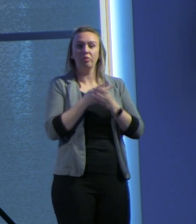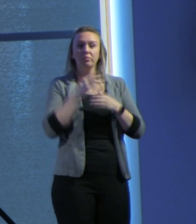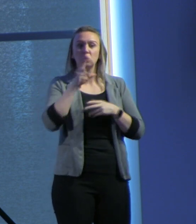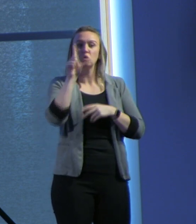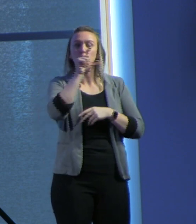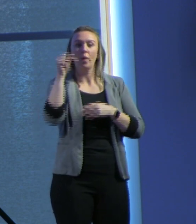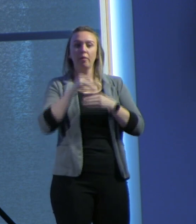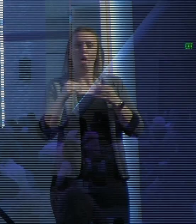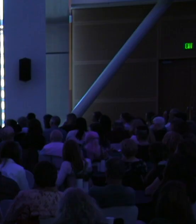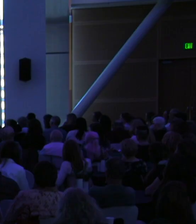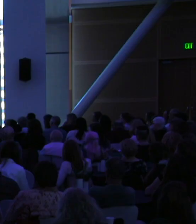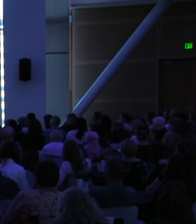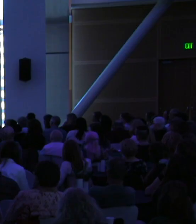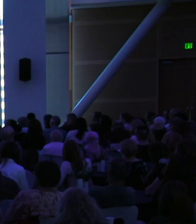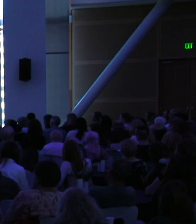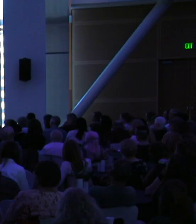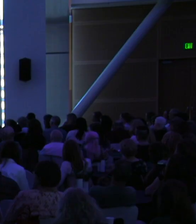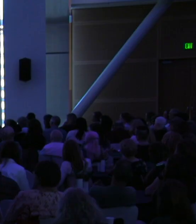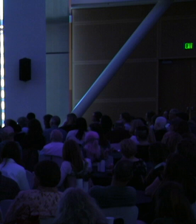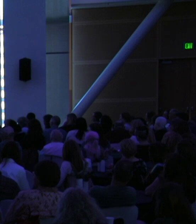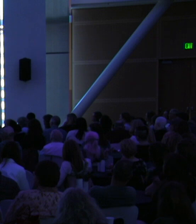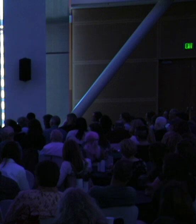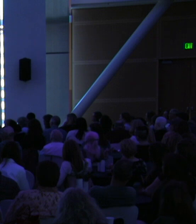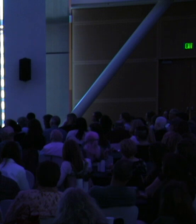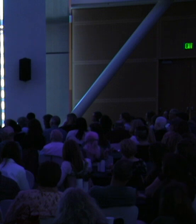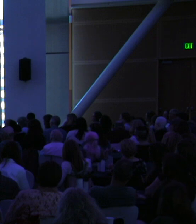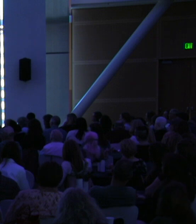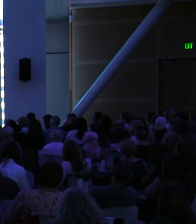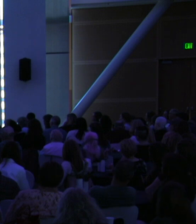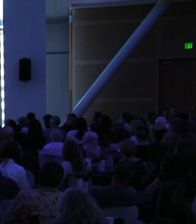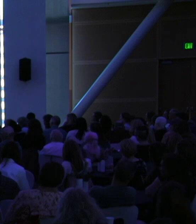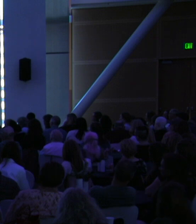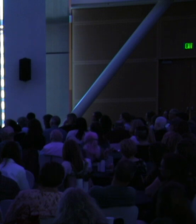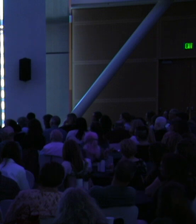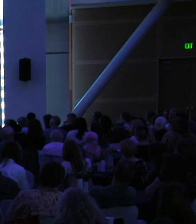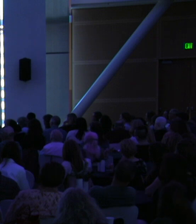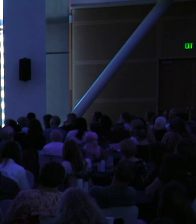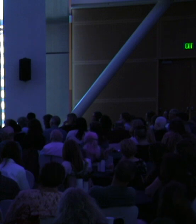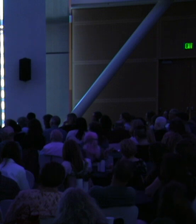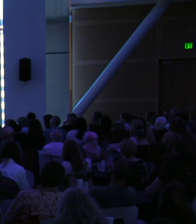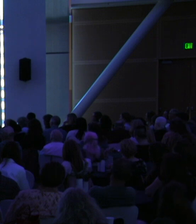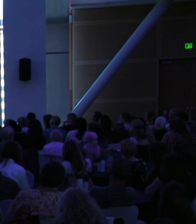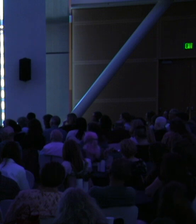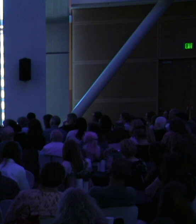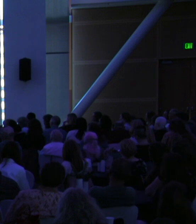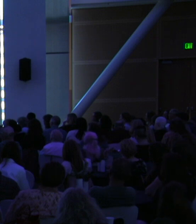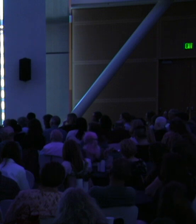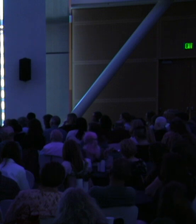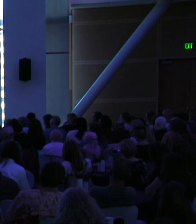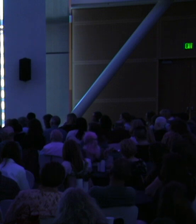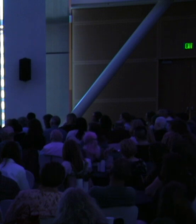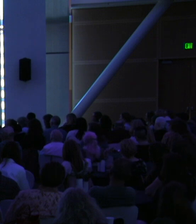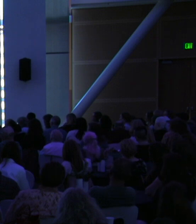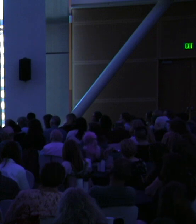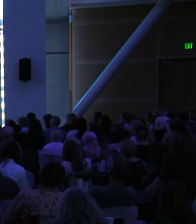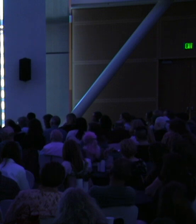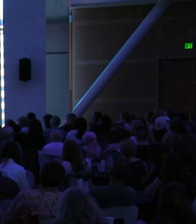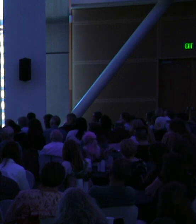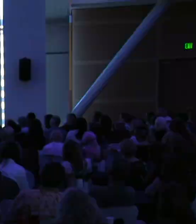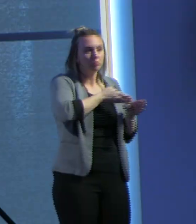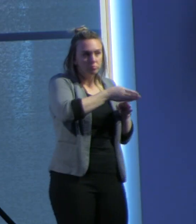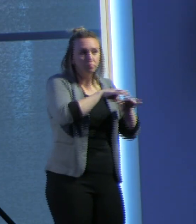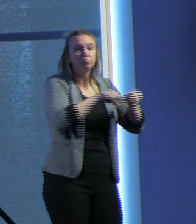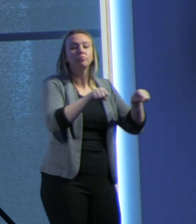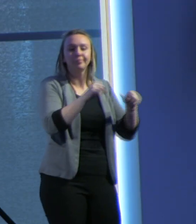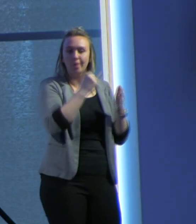that. And she started explaining that she was an art teacher, and she had a degree in art,